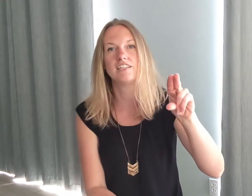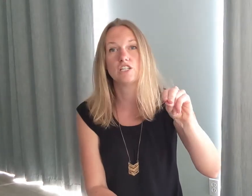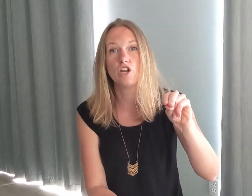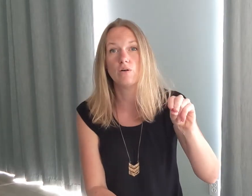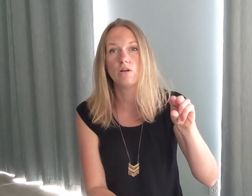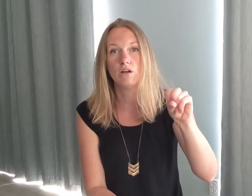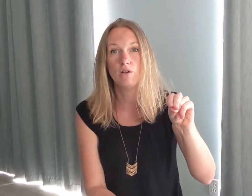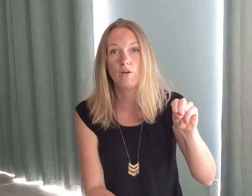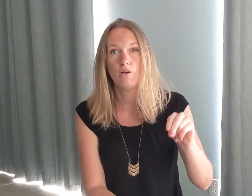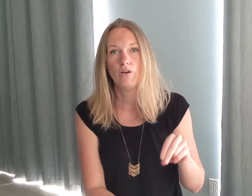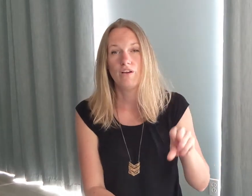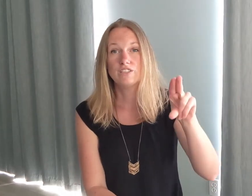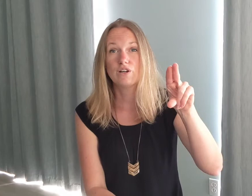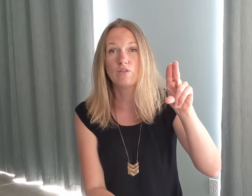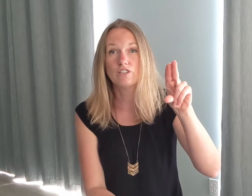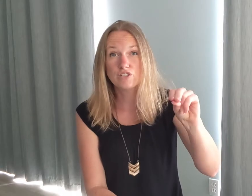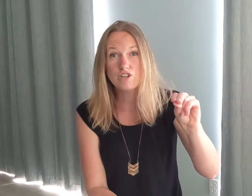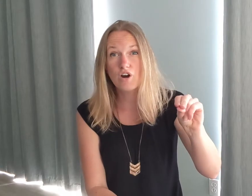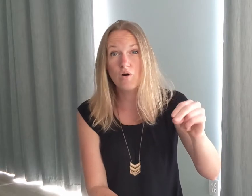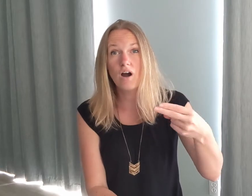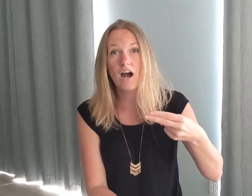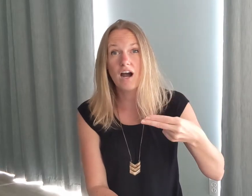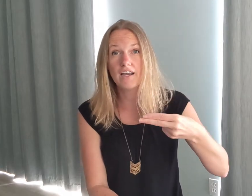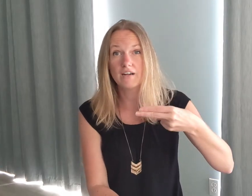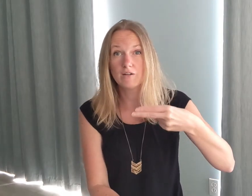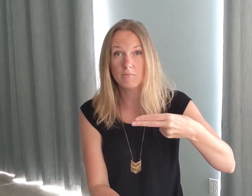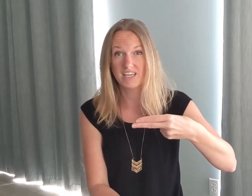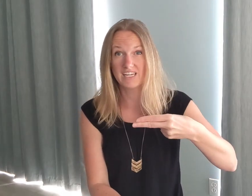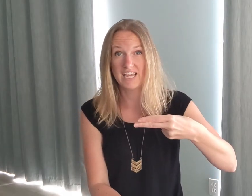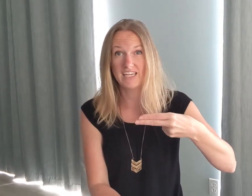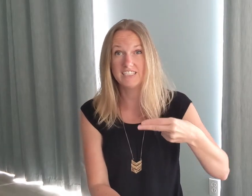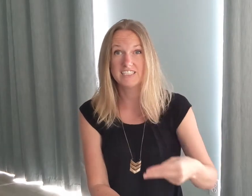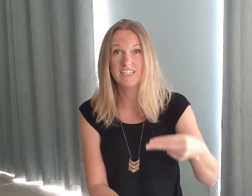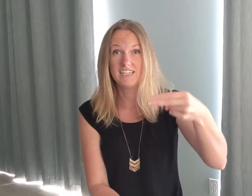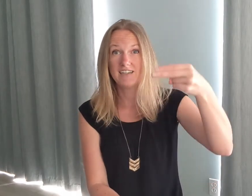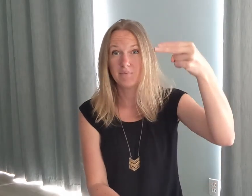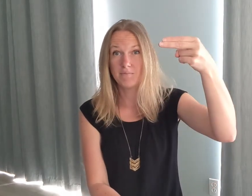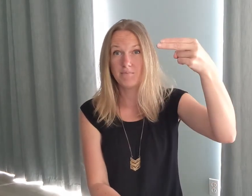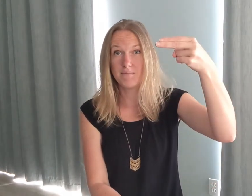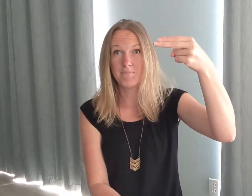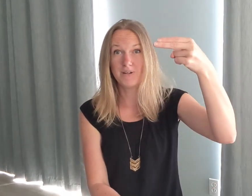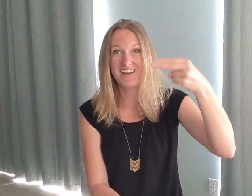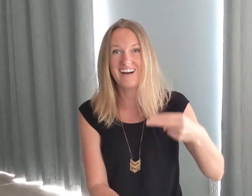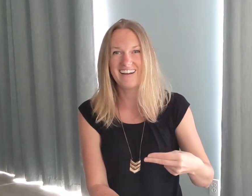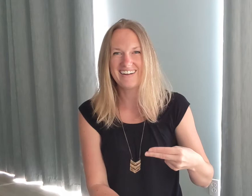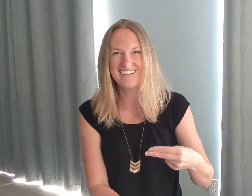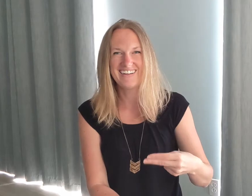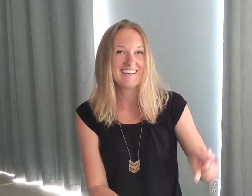no. So there's no higher, we're making an H, putting it higher, okay?